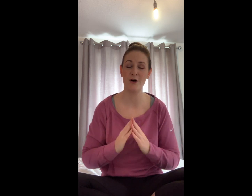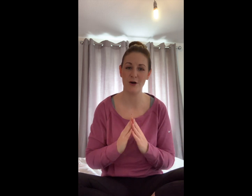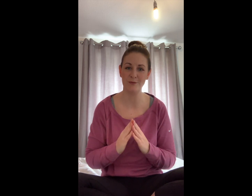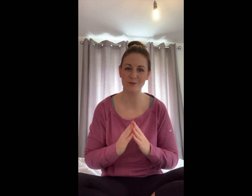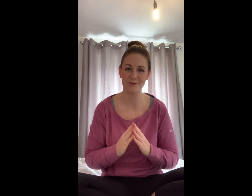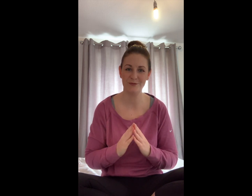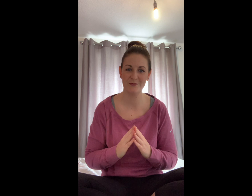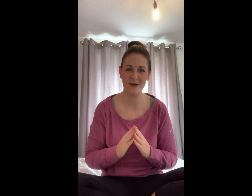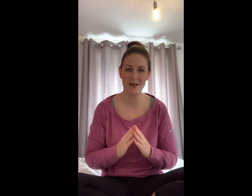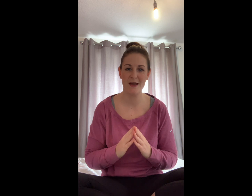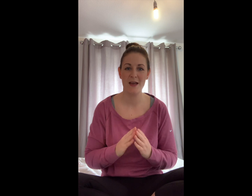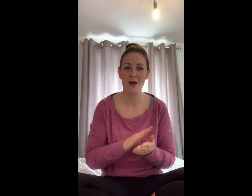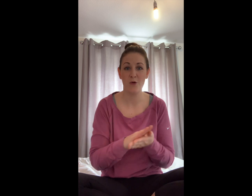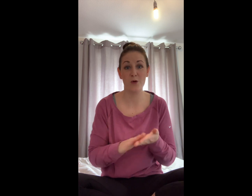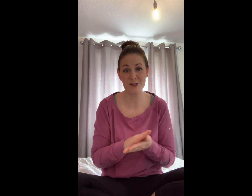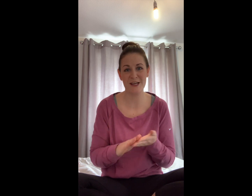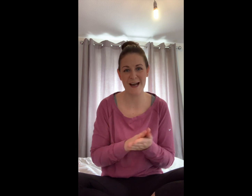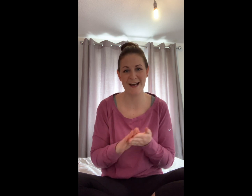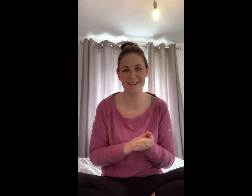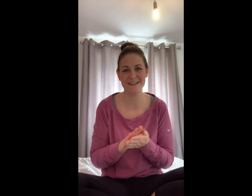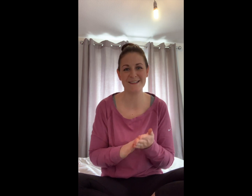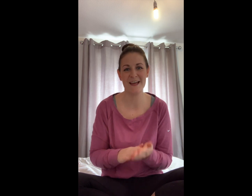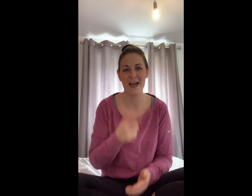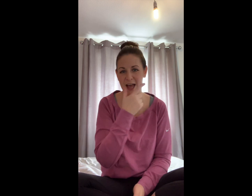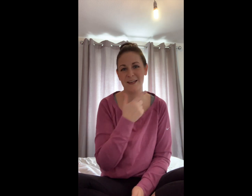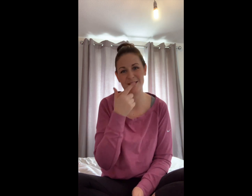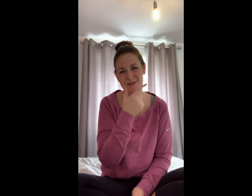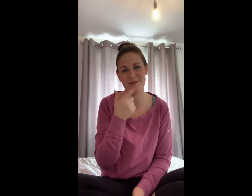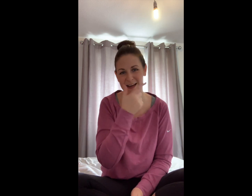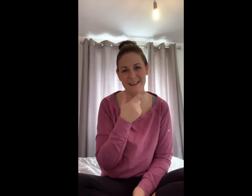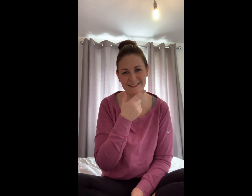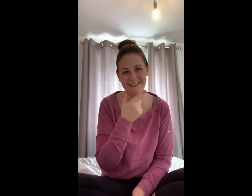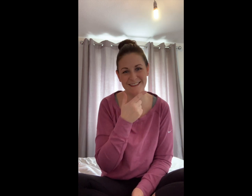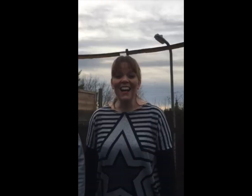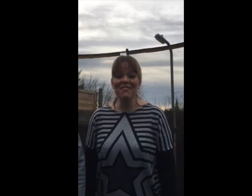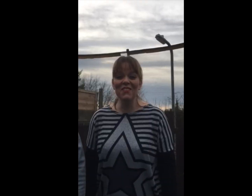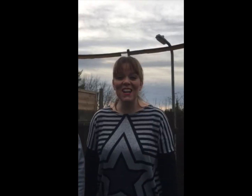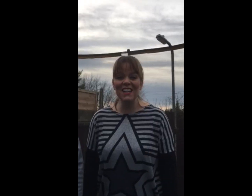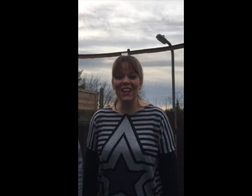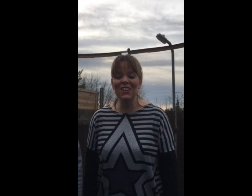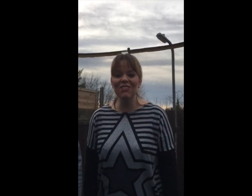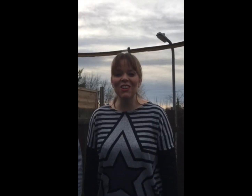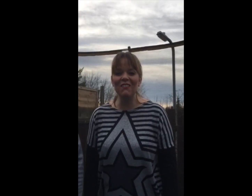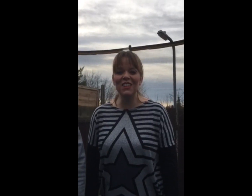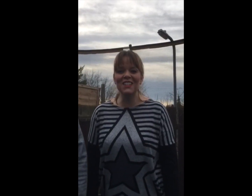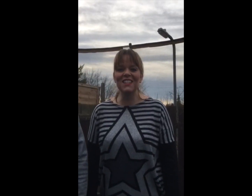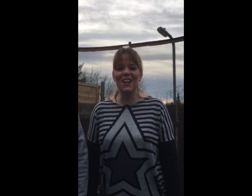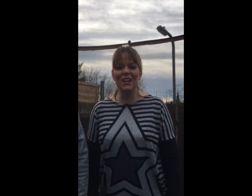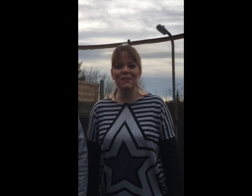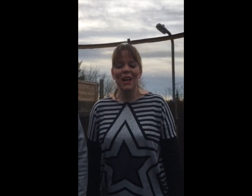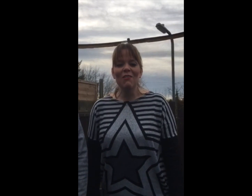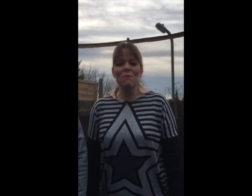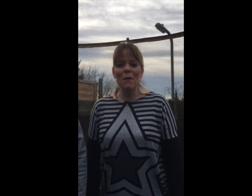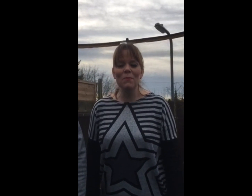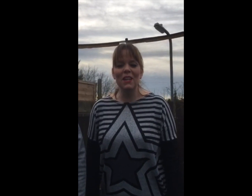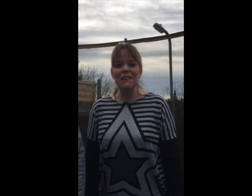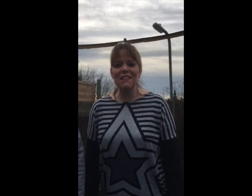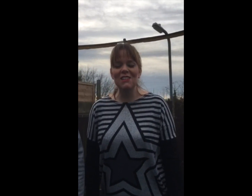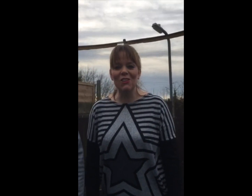home, wash your hands and keep smiling. Hi everyone, hope you're all having a good time. Remember that in this